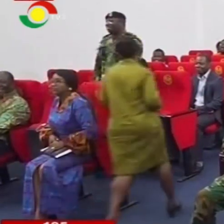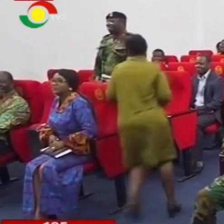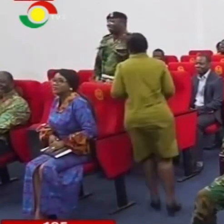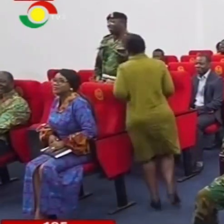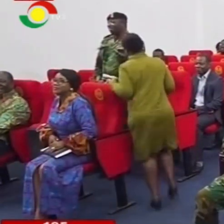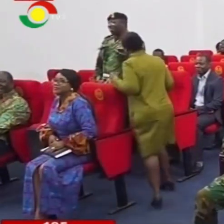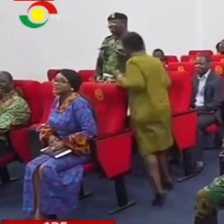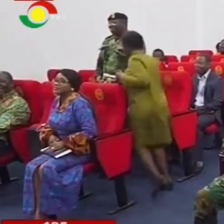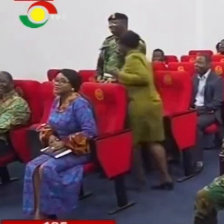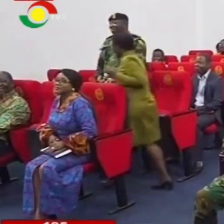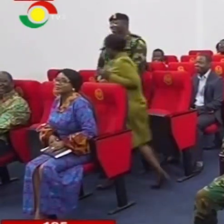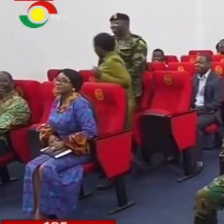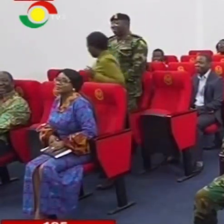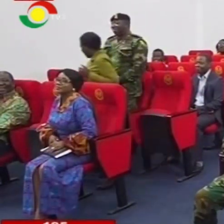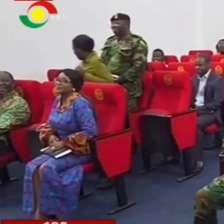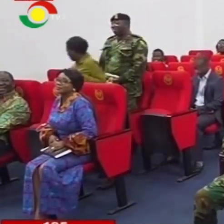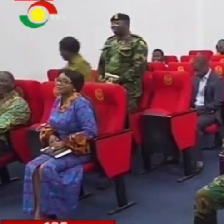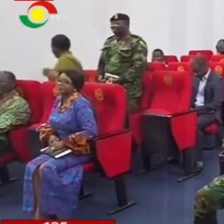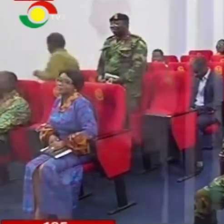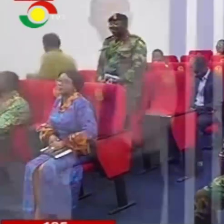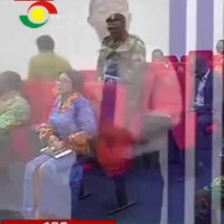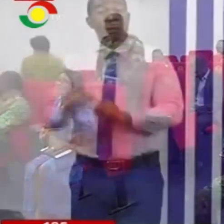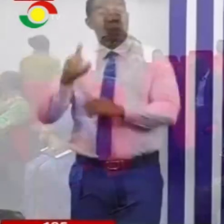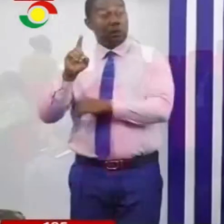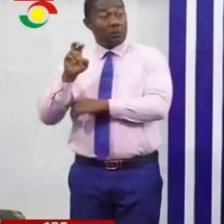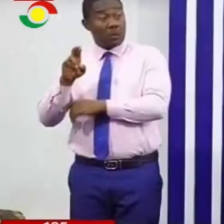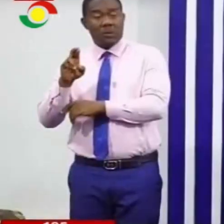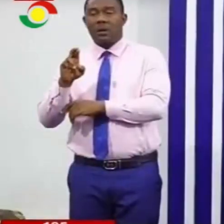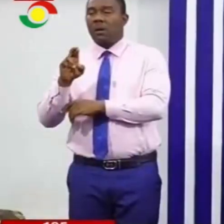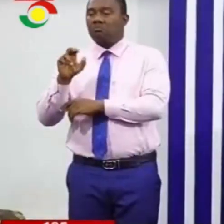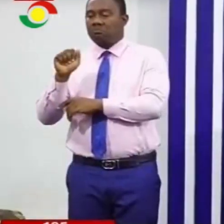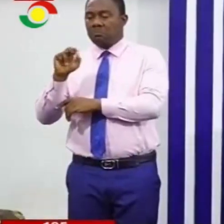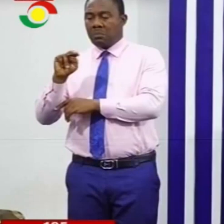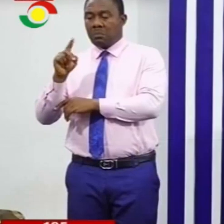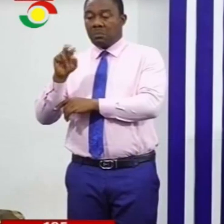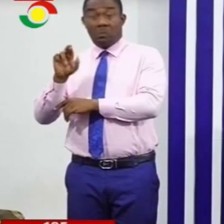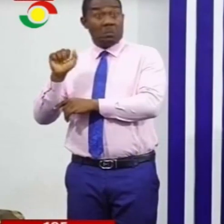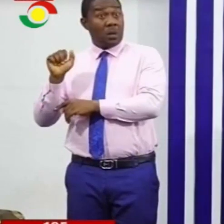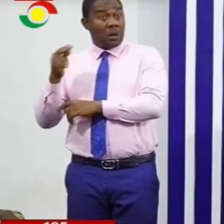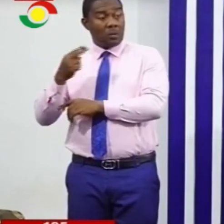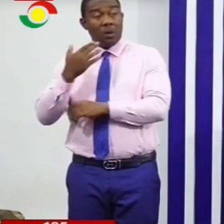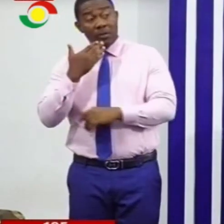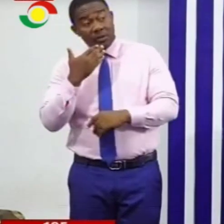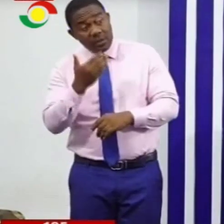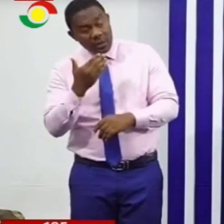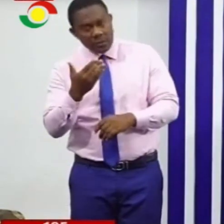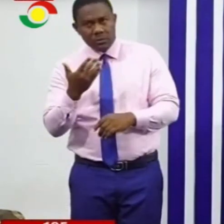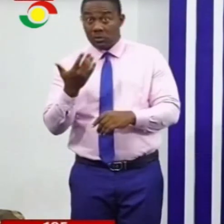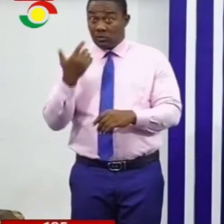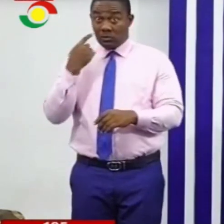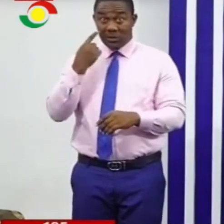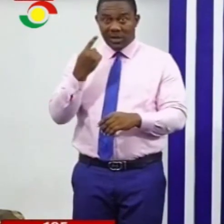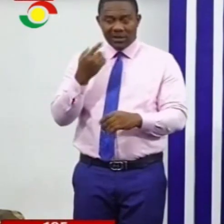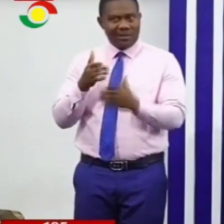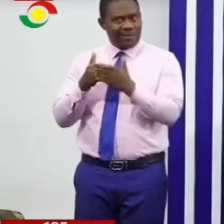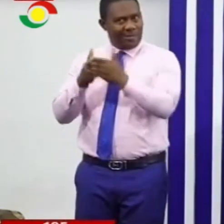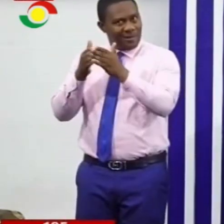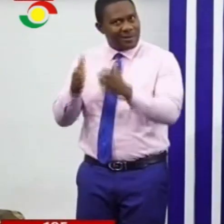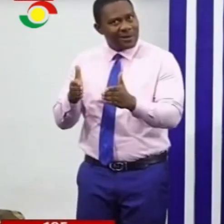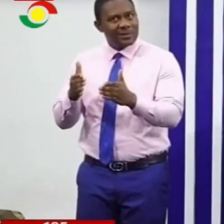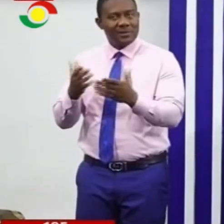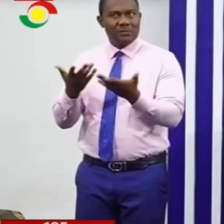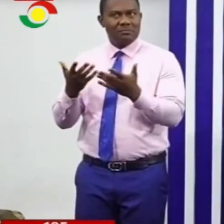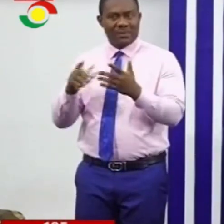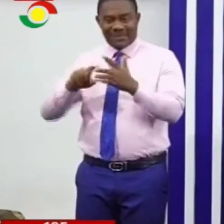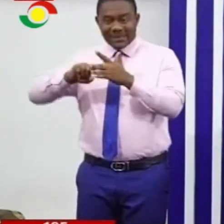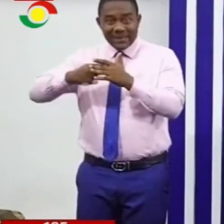Dr. Tichi Ankara, thank you for that update. So we have commenced the testing of frontline officers who are involved in this exercise. We started with the